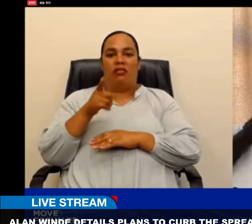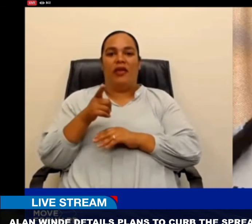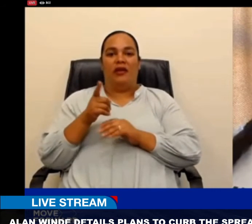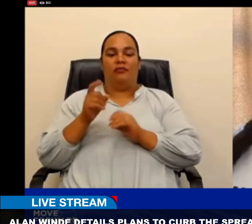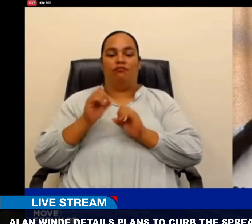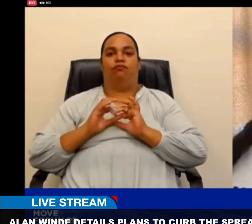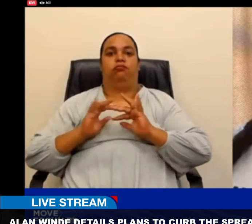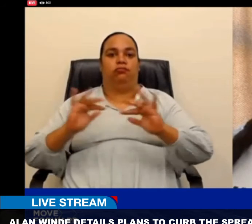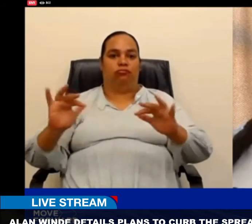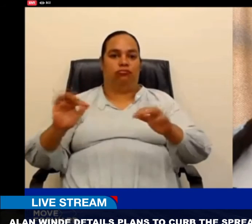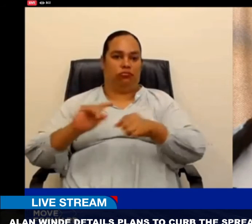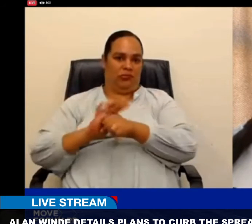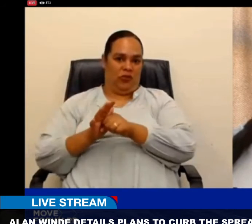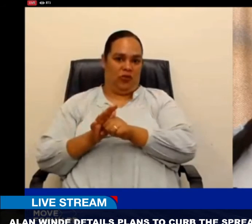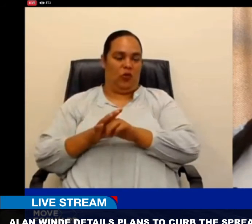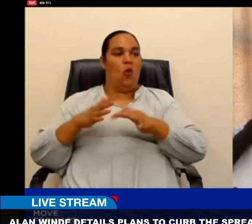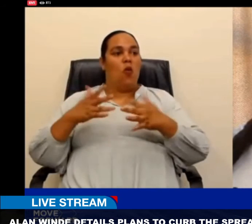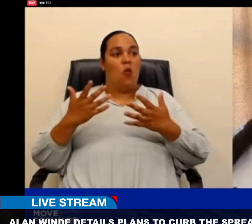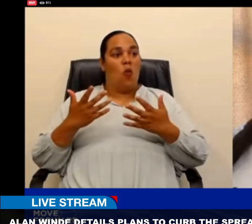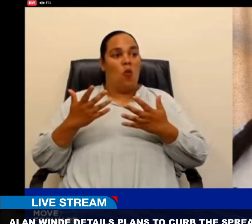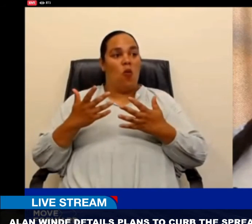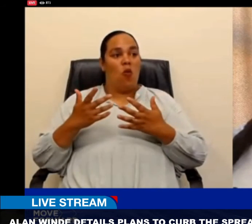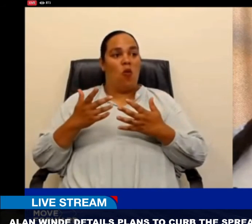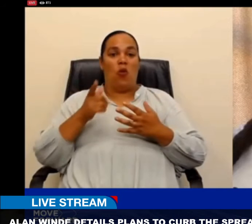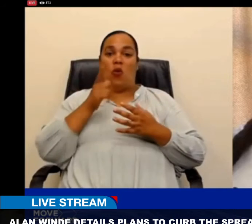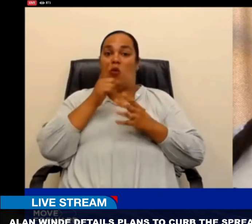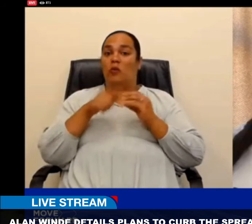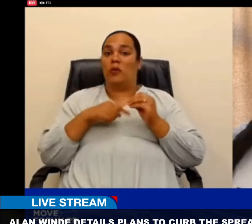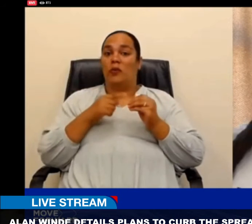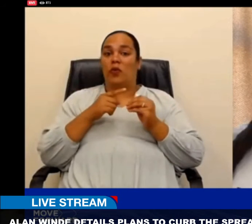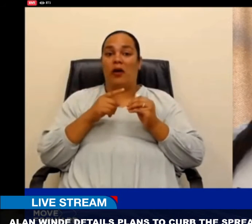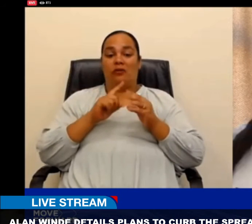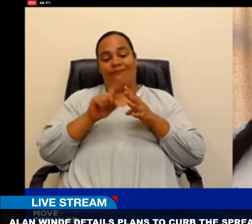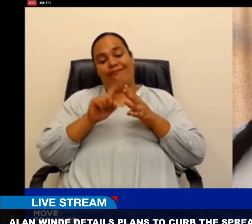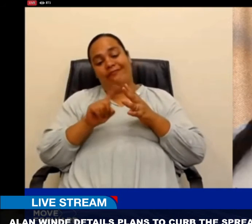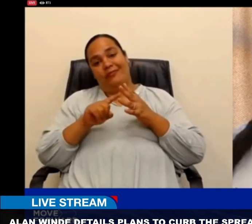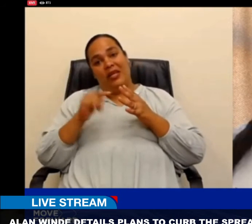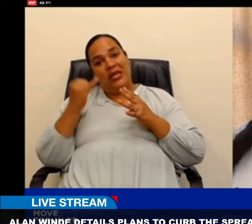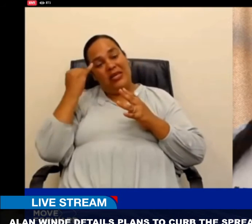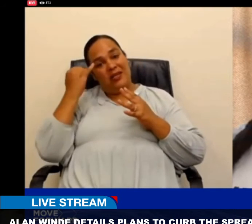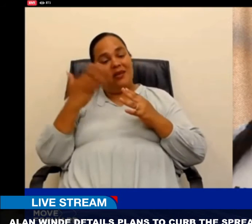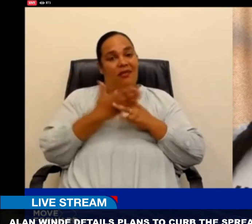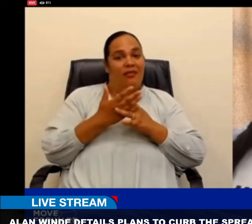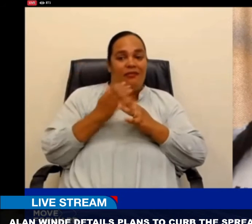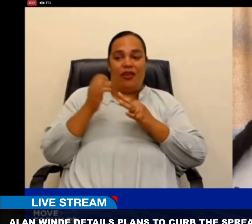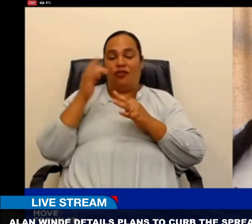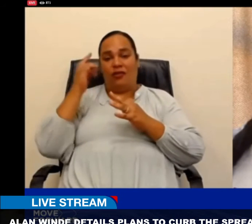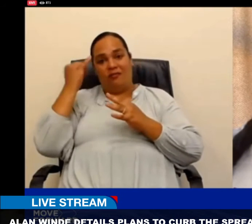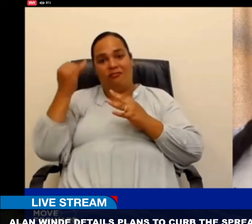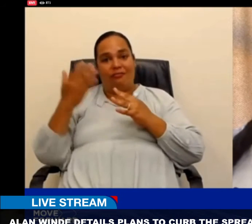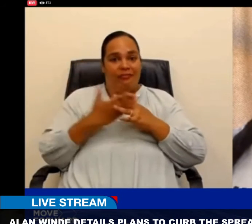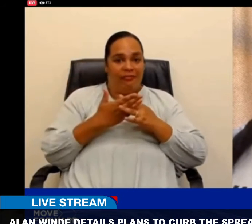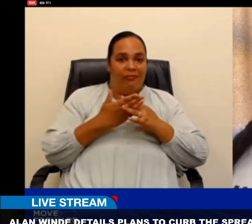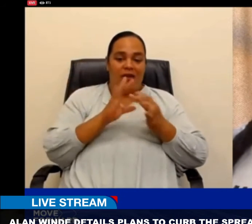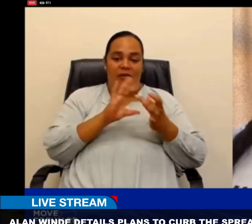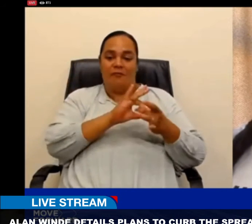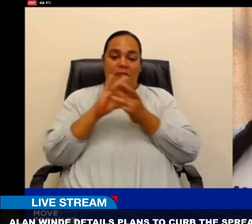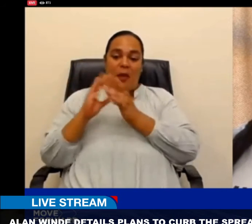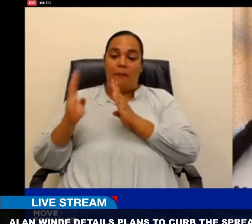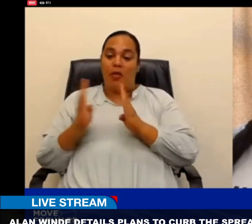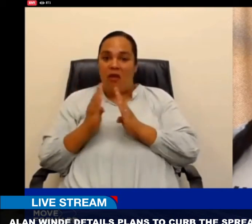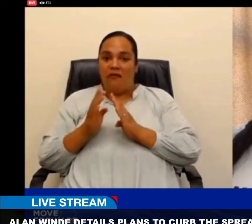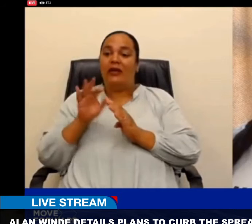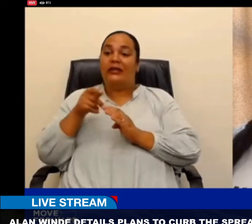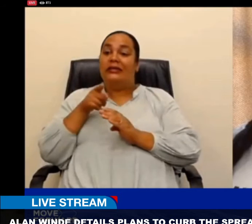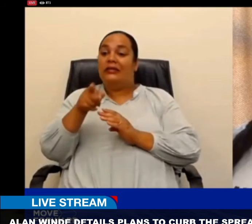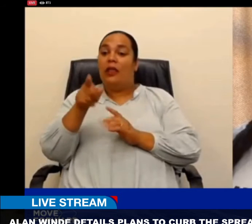spreaders, or despite that you are talking about all the interventions that needs to be done related to the behavior, they are the ones